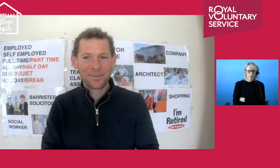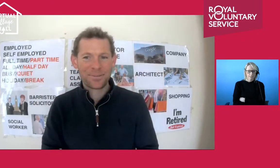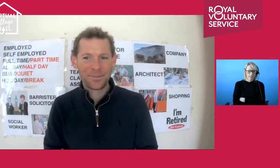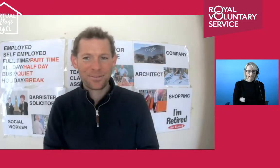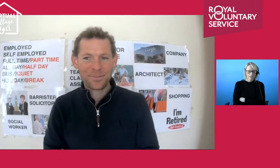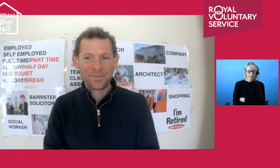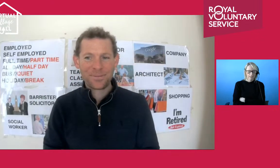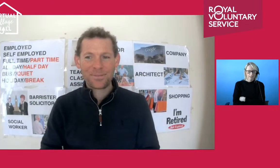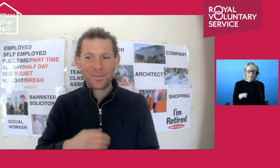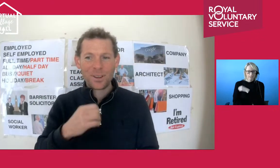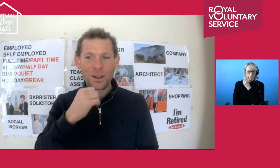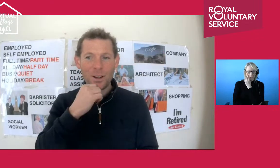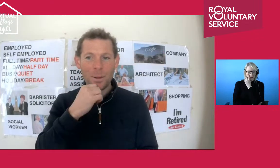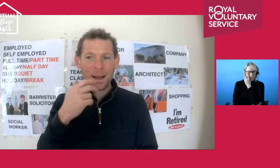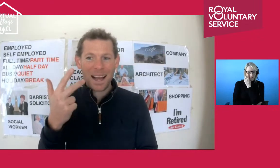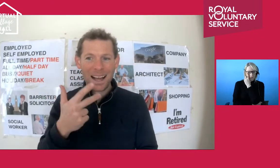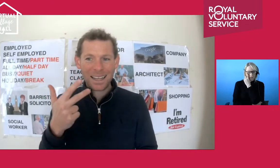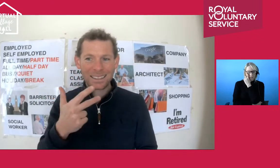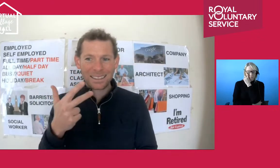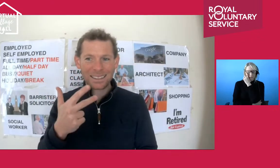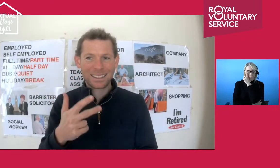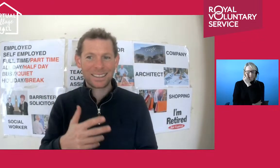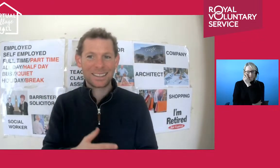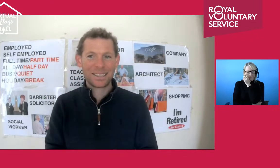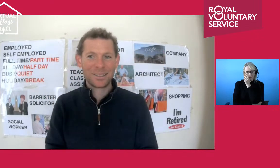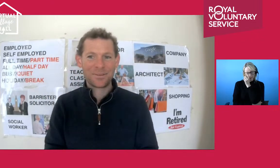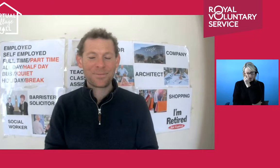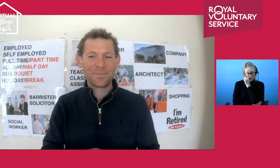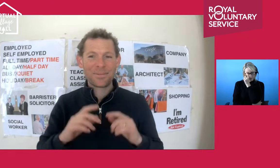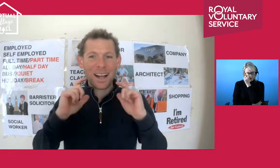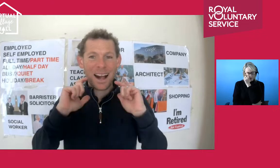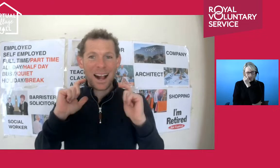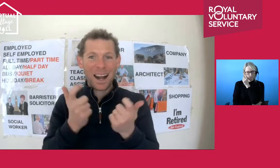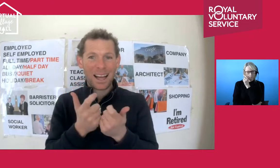was holiday. Number 18,